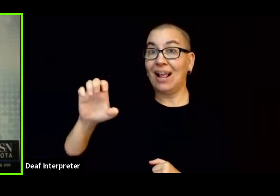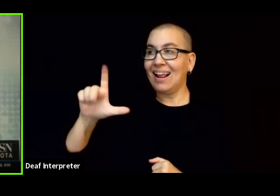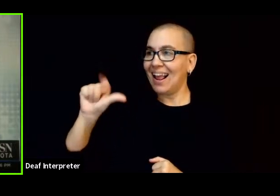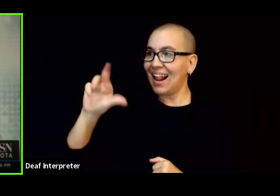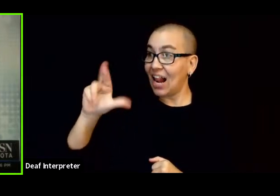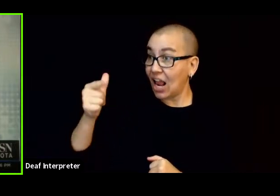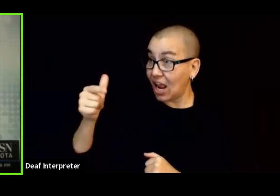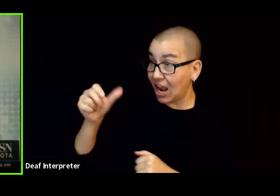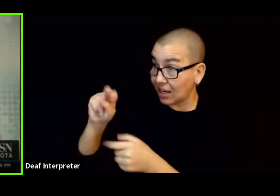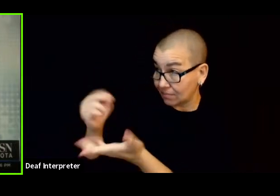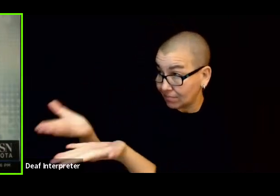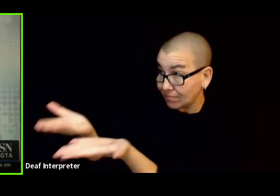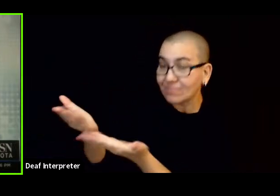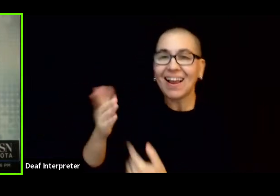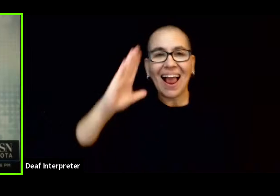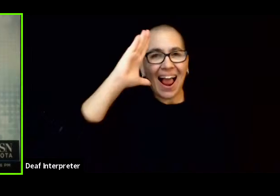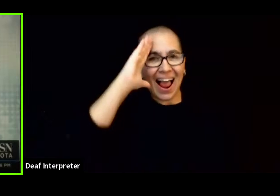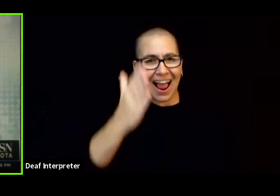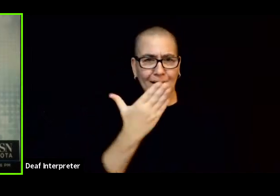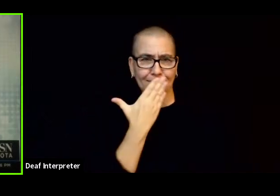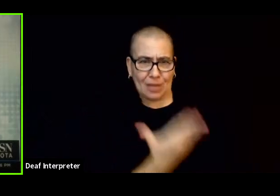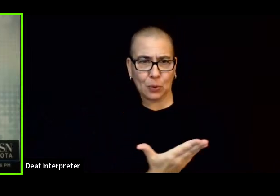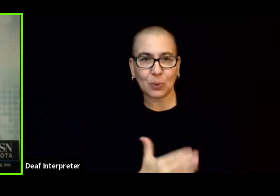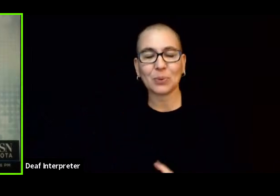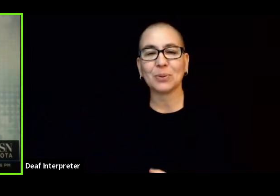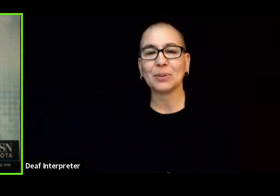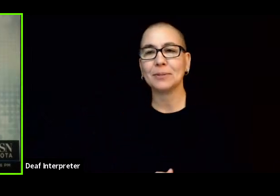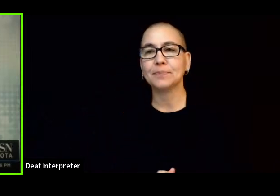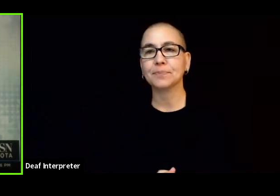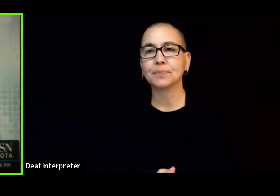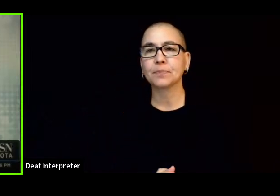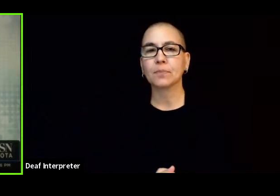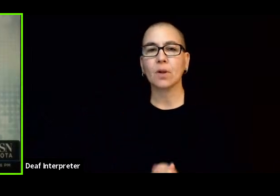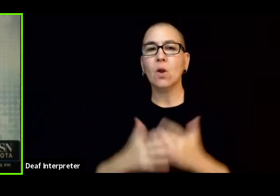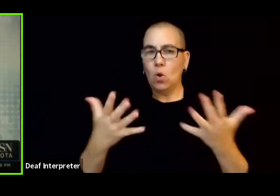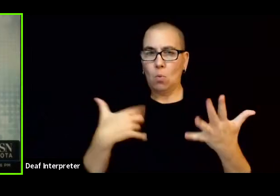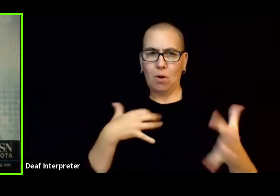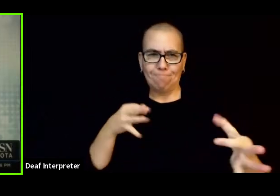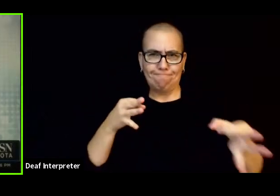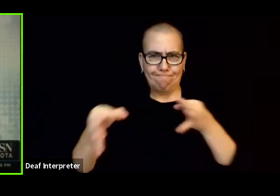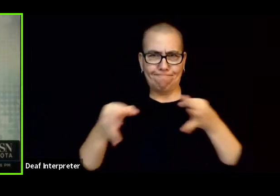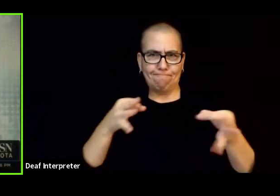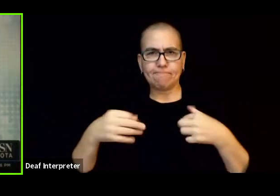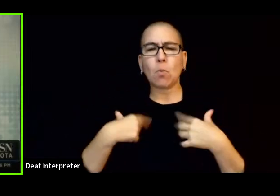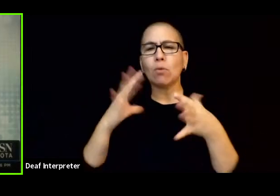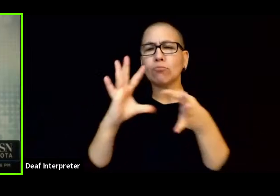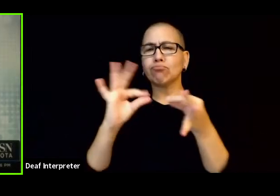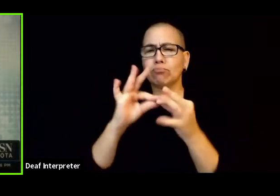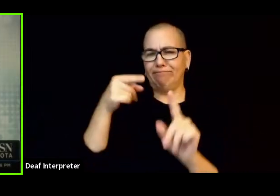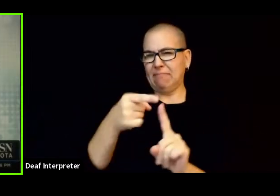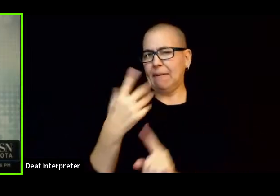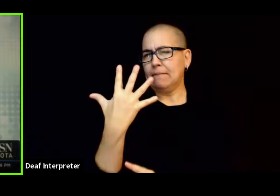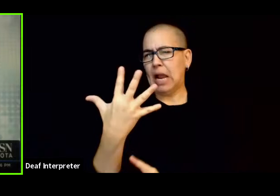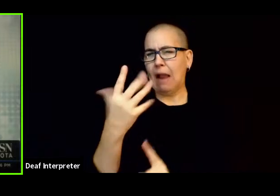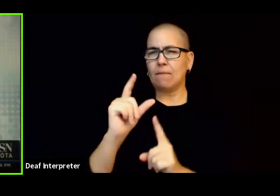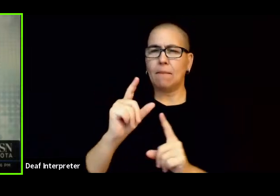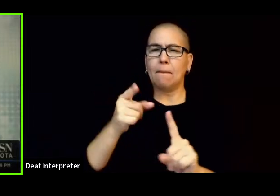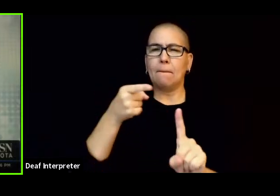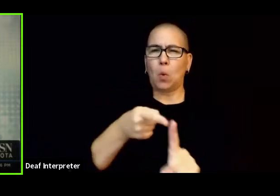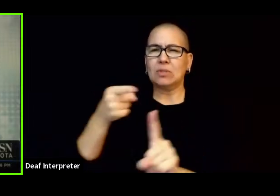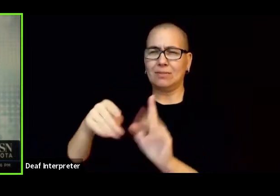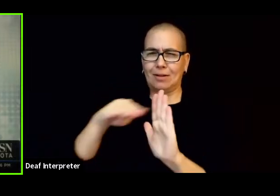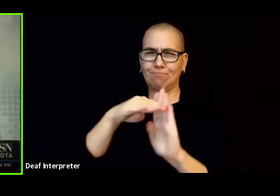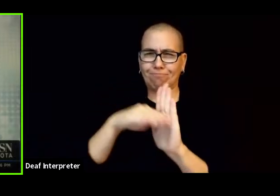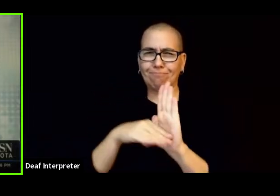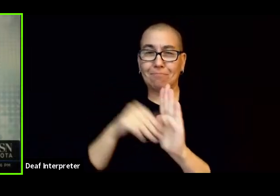today. I'm going to give you a 5-point plan update. The last time you heard from me was this summer, and we've